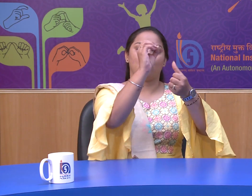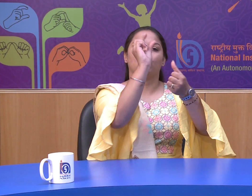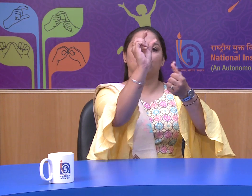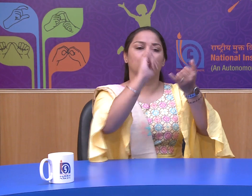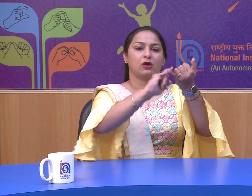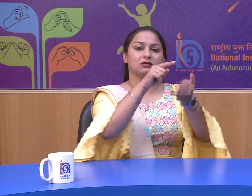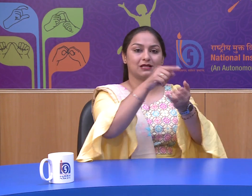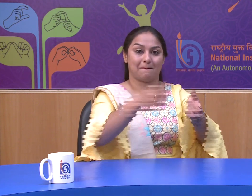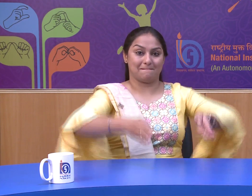Pillar